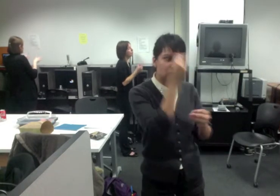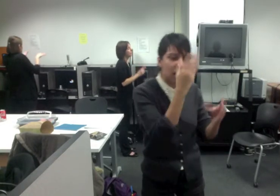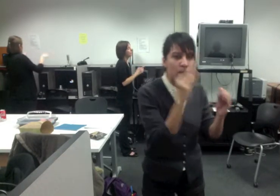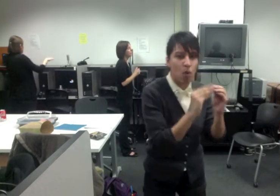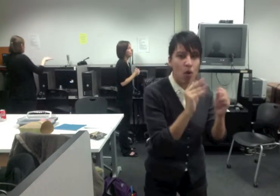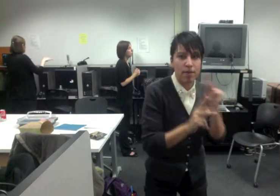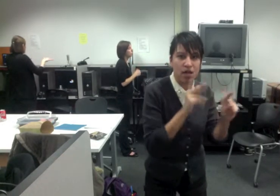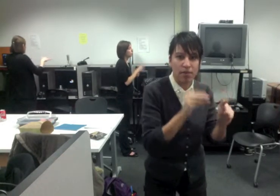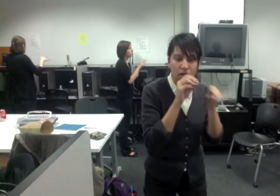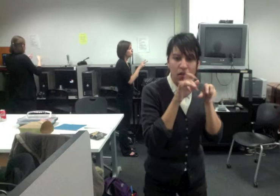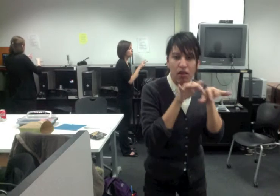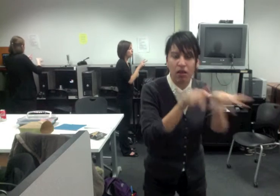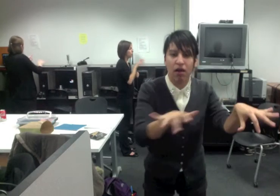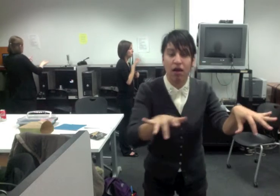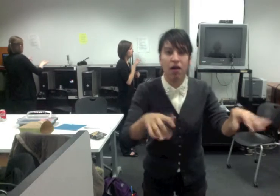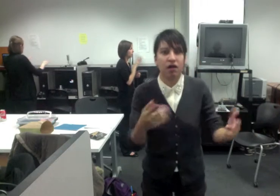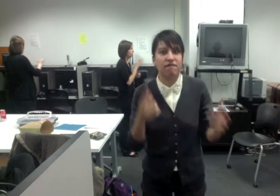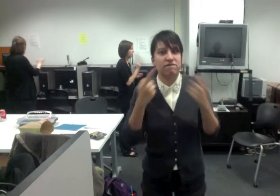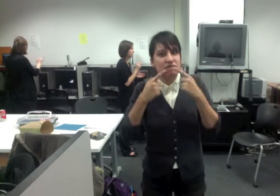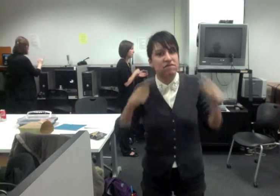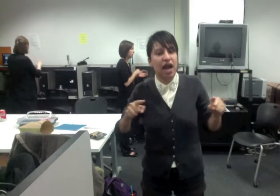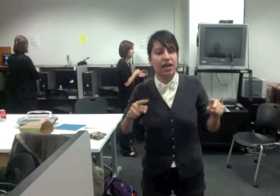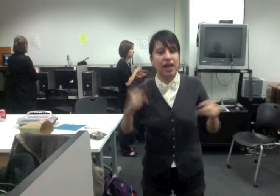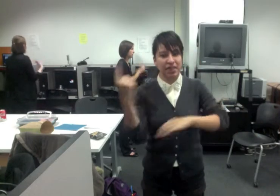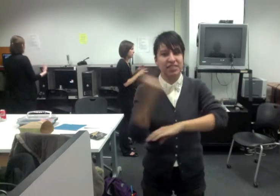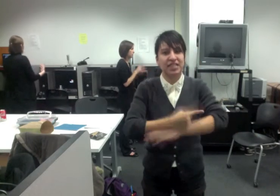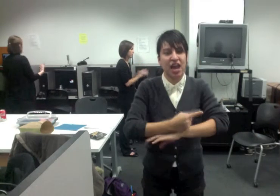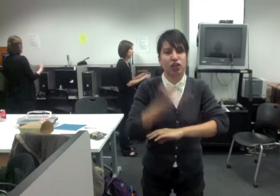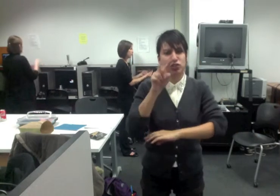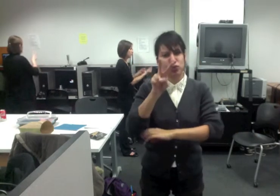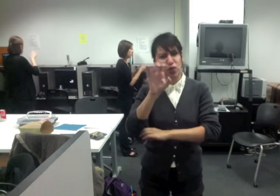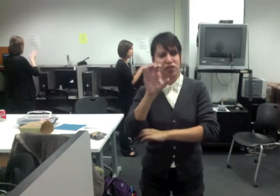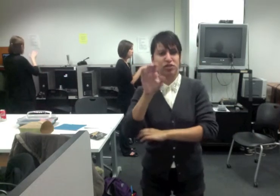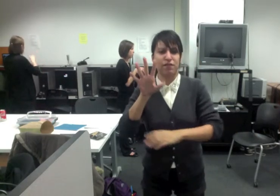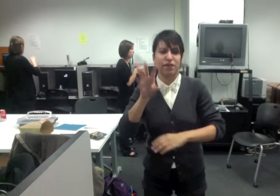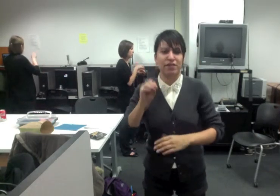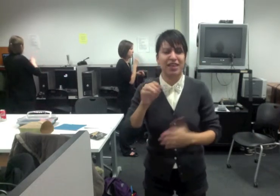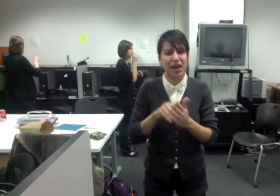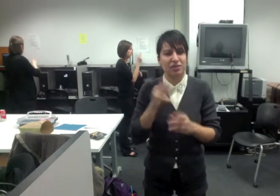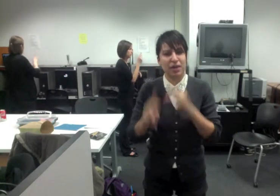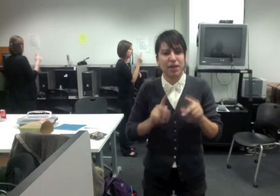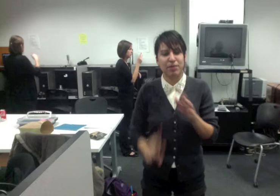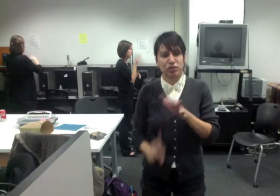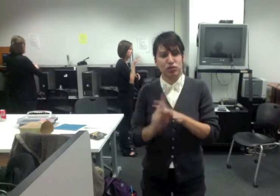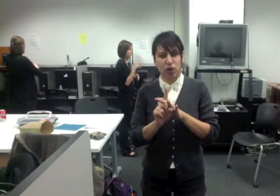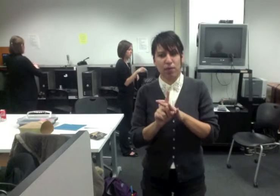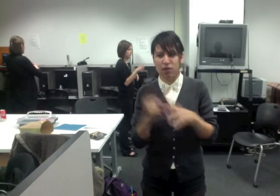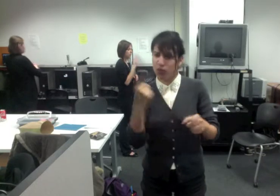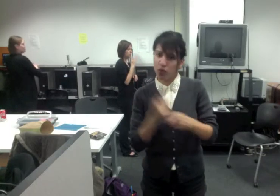250,000 people showed up on the right day, on the right time, to hear him speak. How many of them showed up for him?